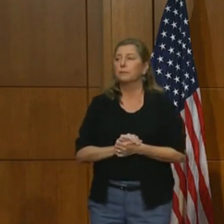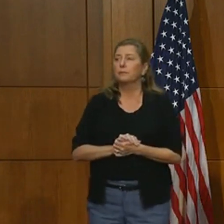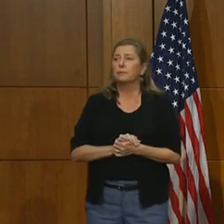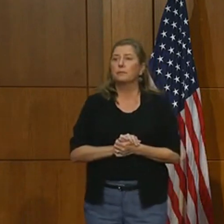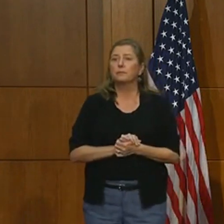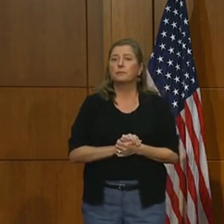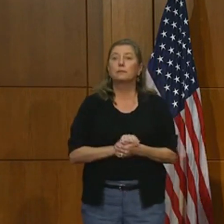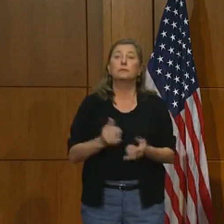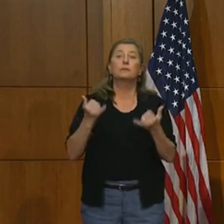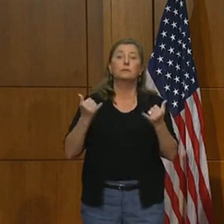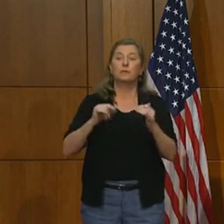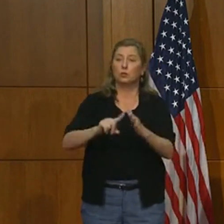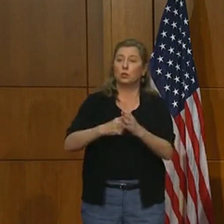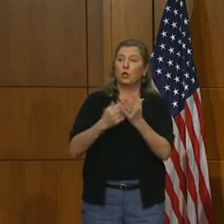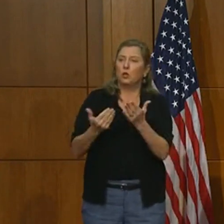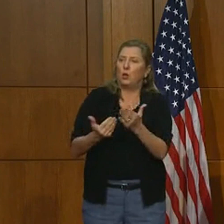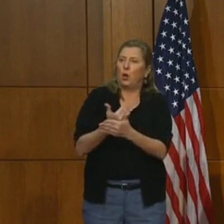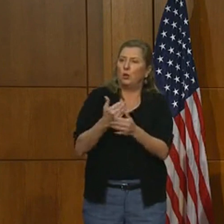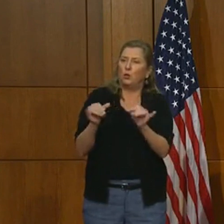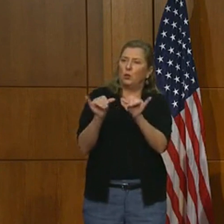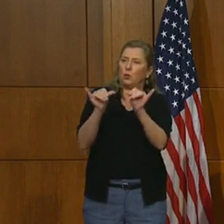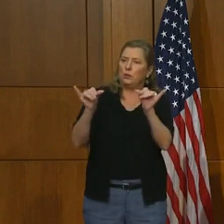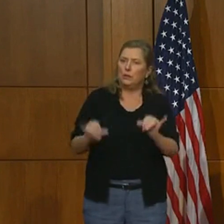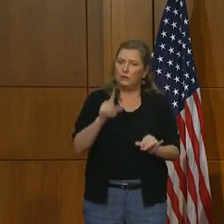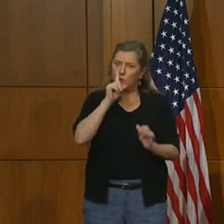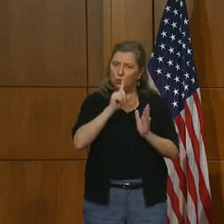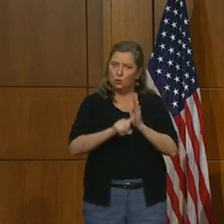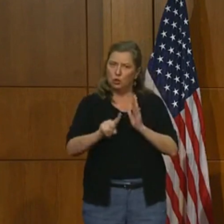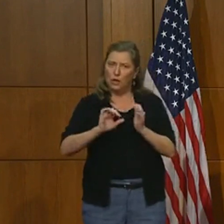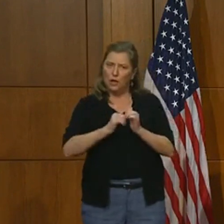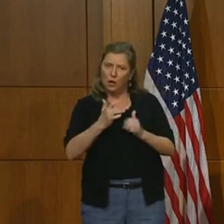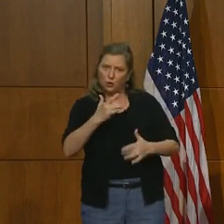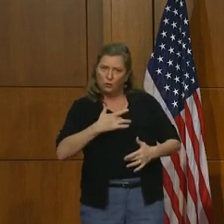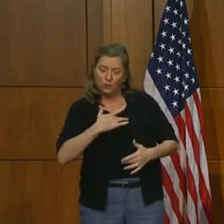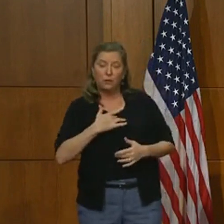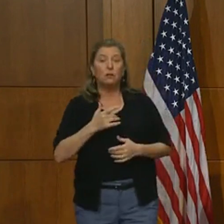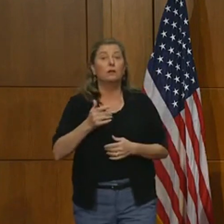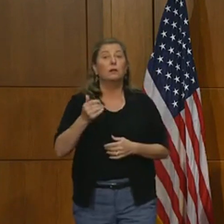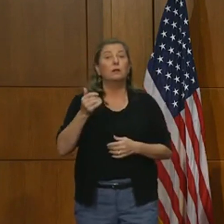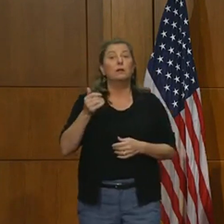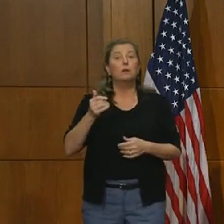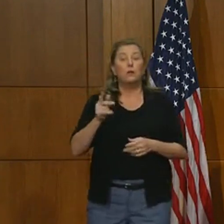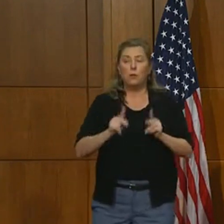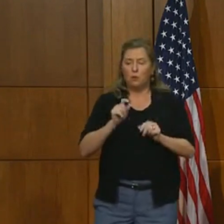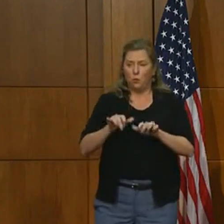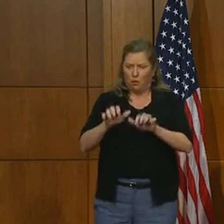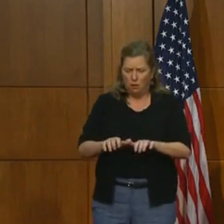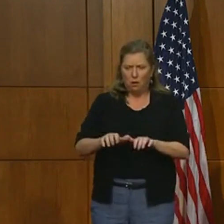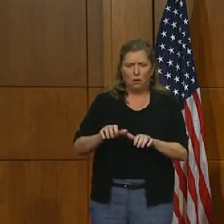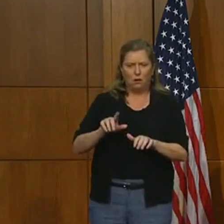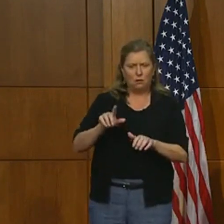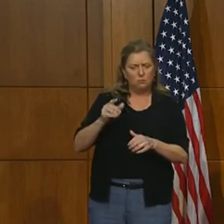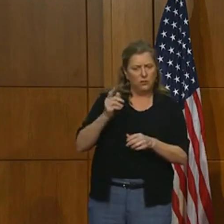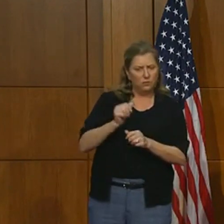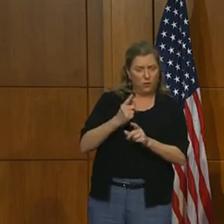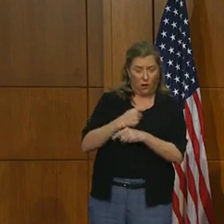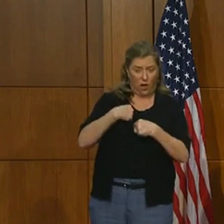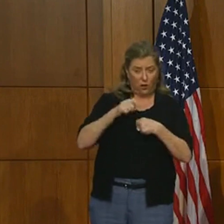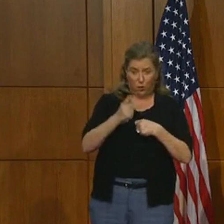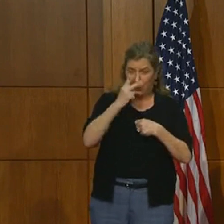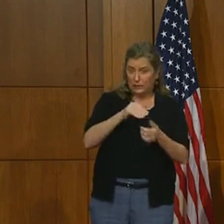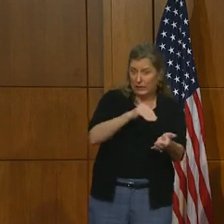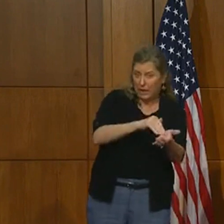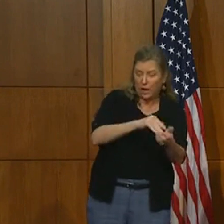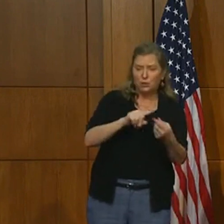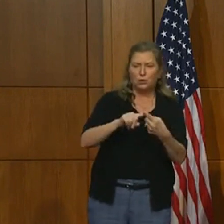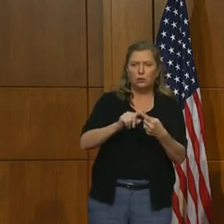launching a new symptom checker that will help people assess whether they should see a doctor, self-isolate,